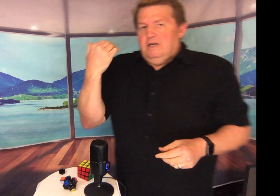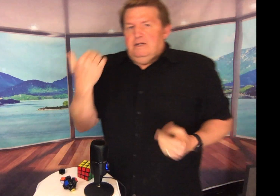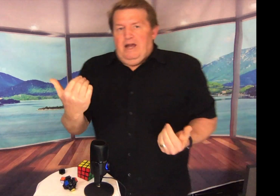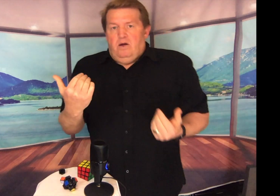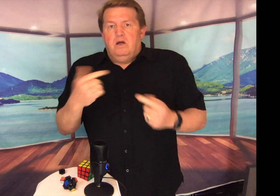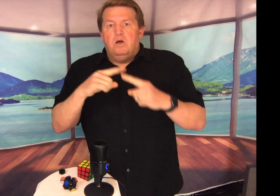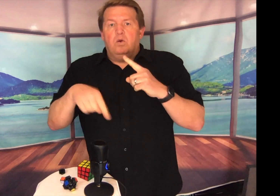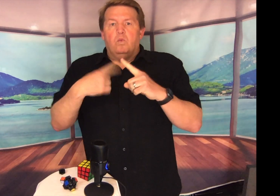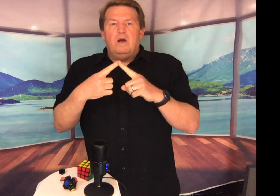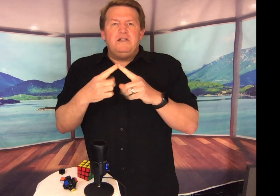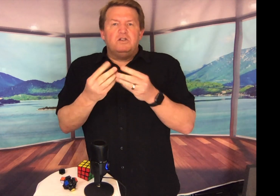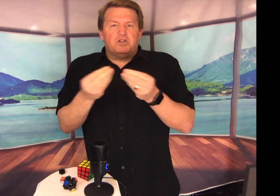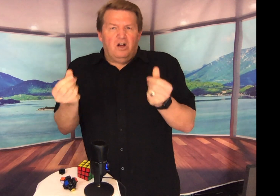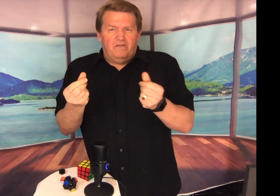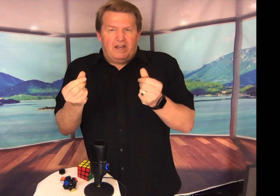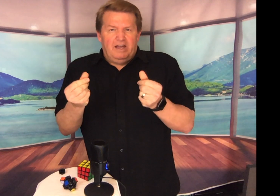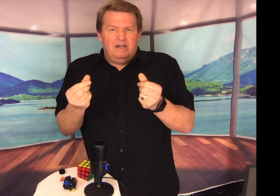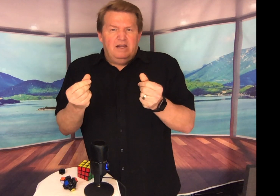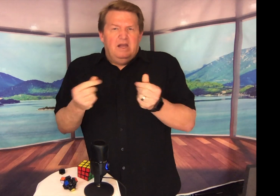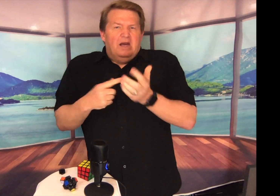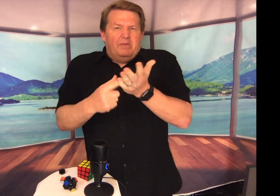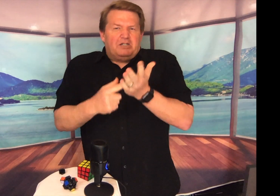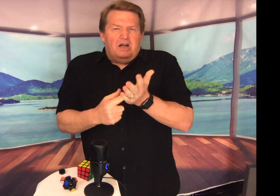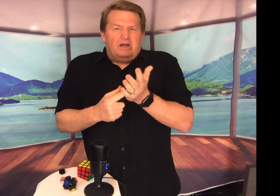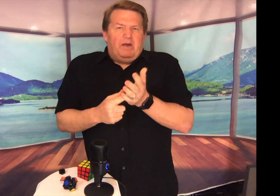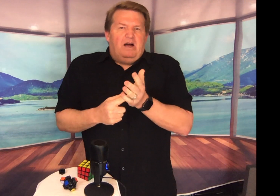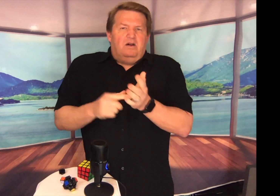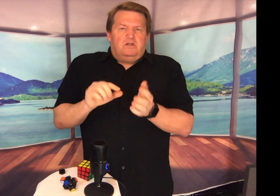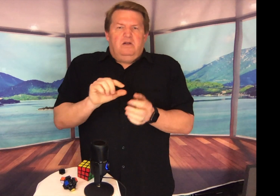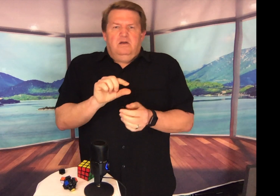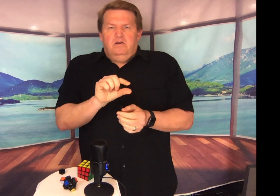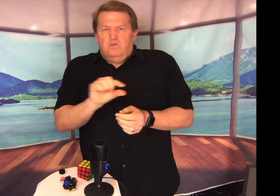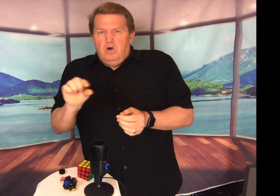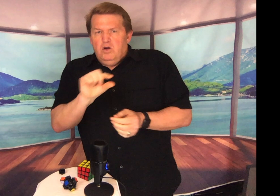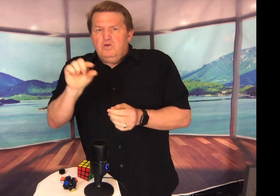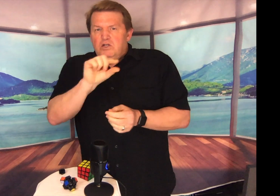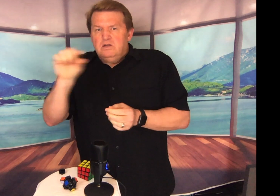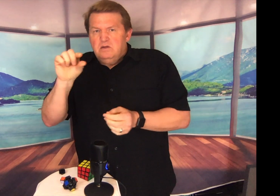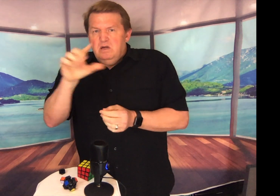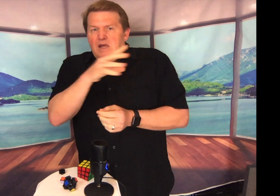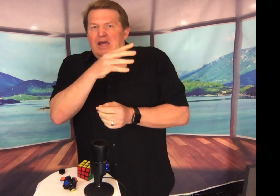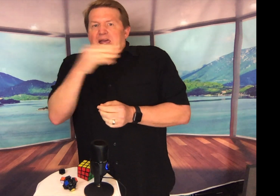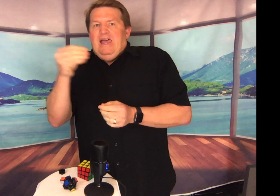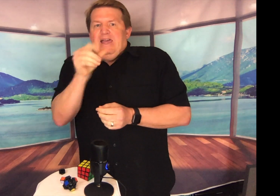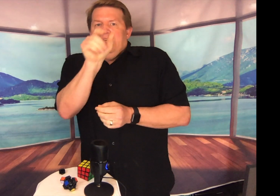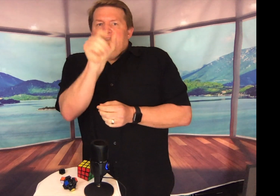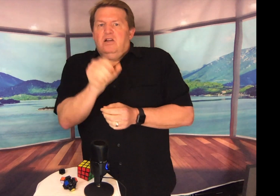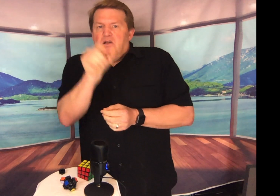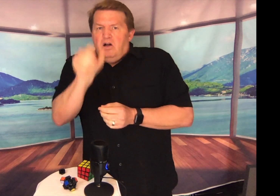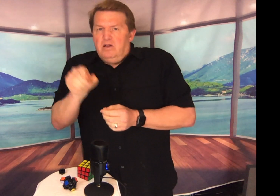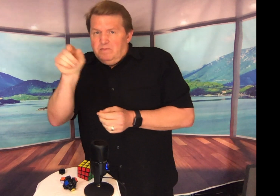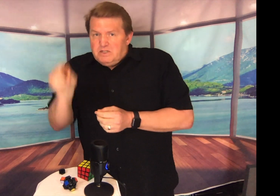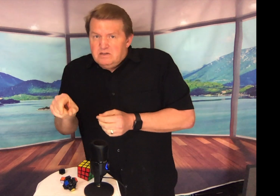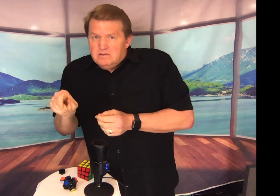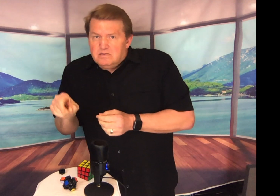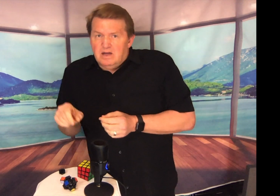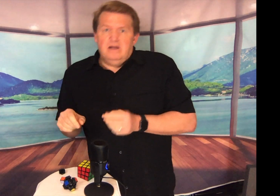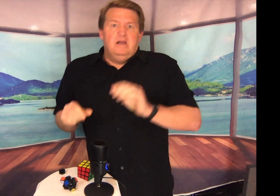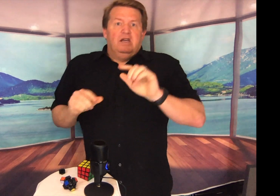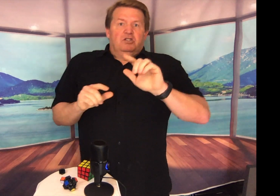Now, when you're solving it, I'm going to talk about rows and columns. So you